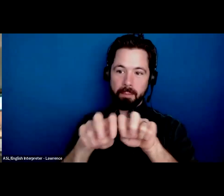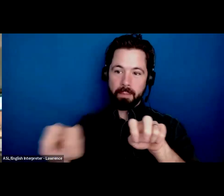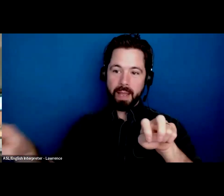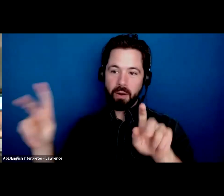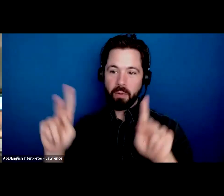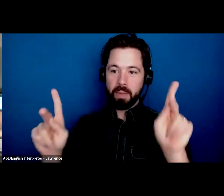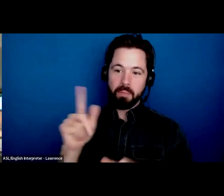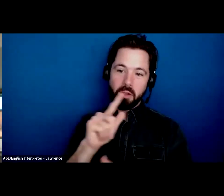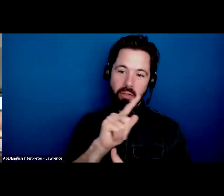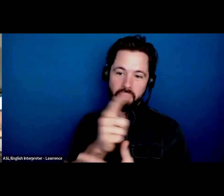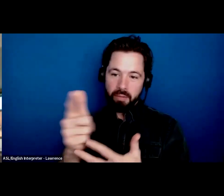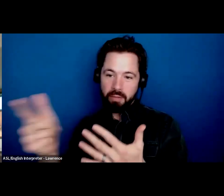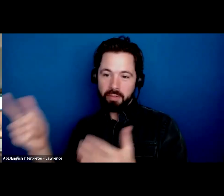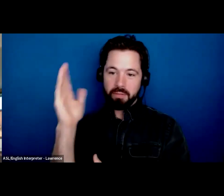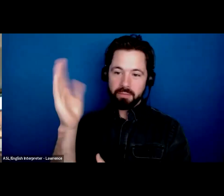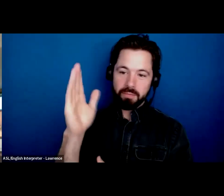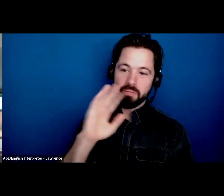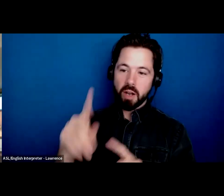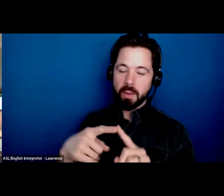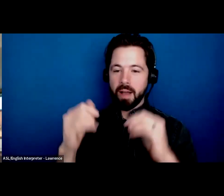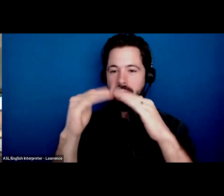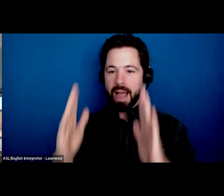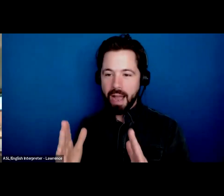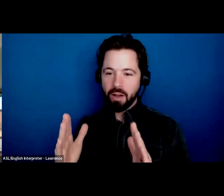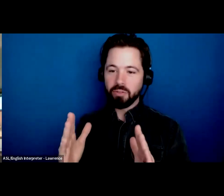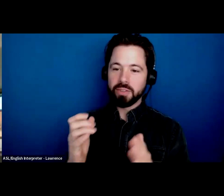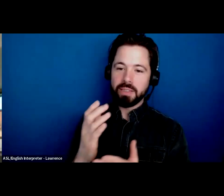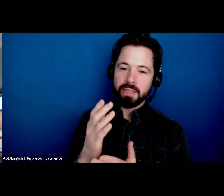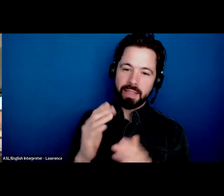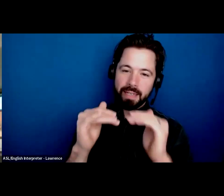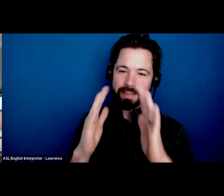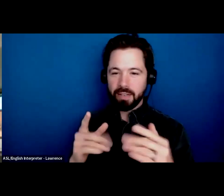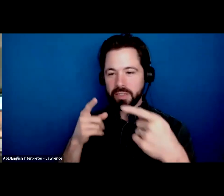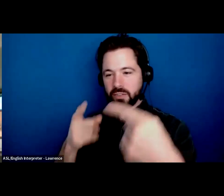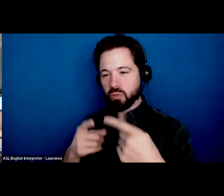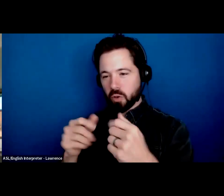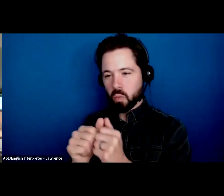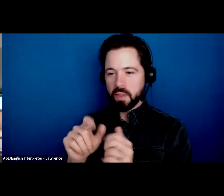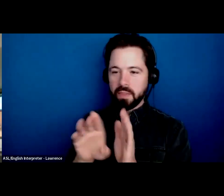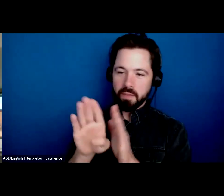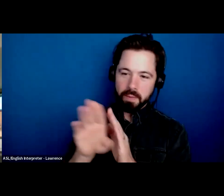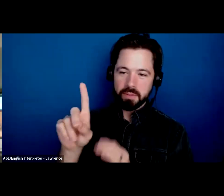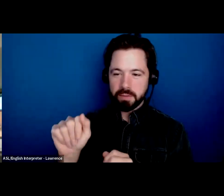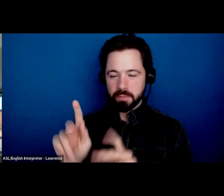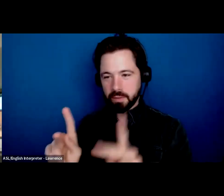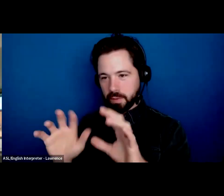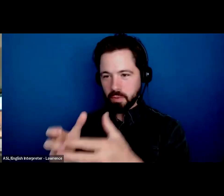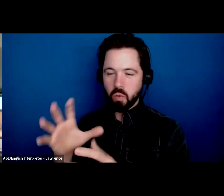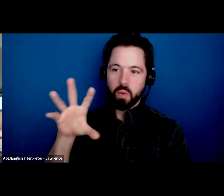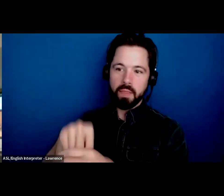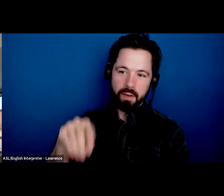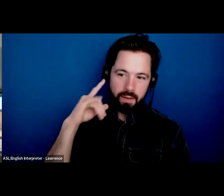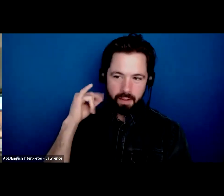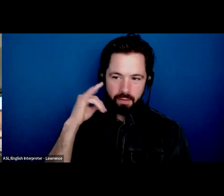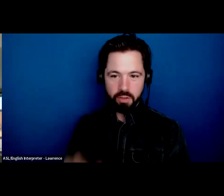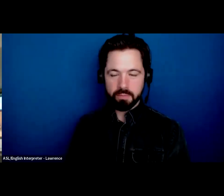talking about housing and the state of housing for people with developmental disabilities in the state of California. I'll talk a